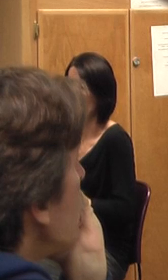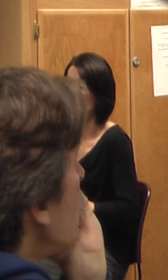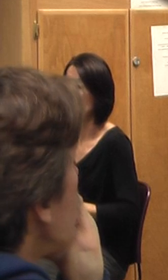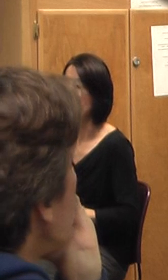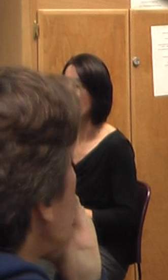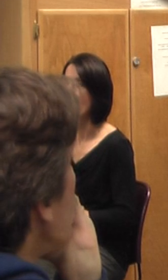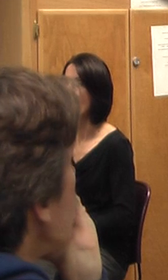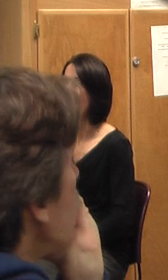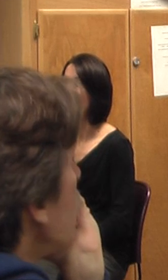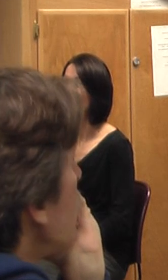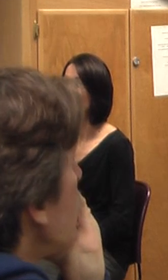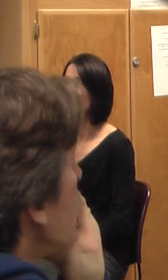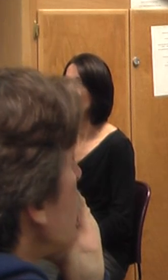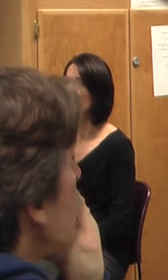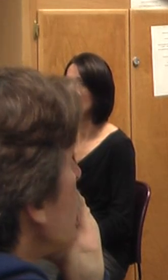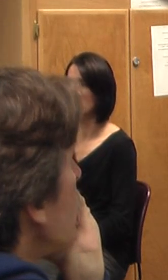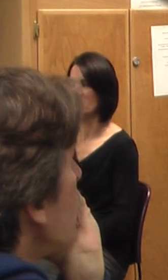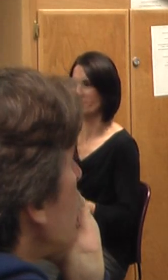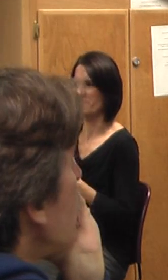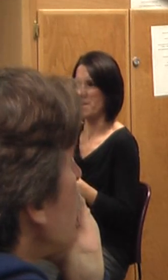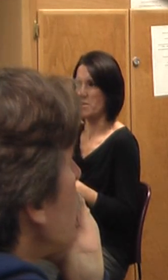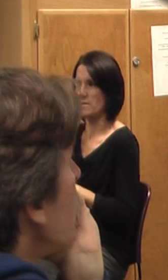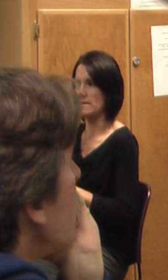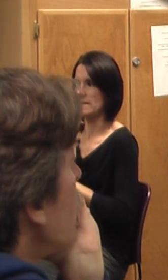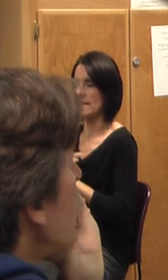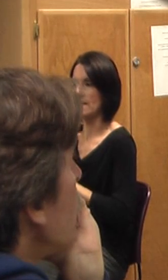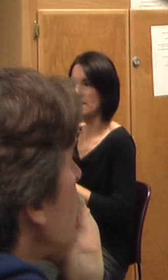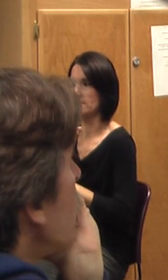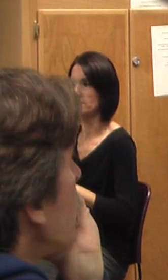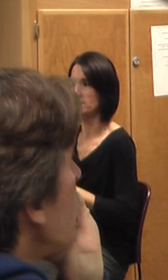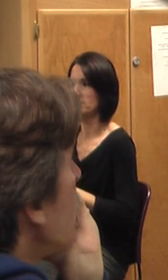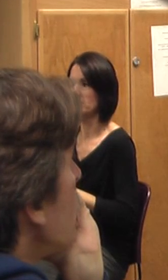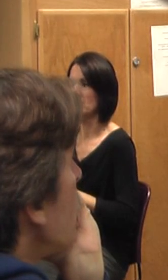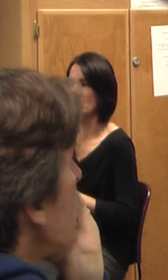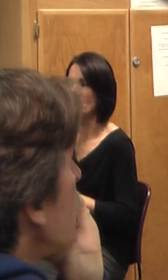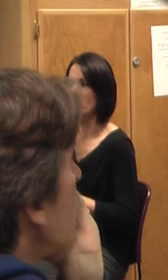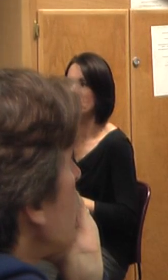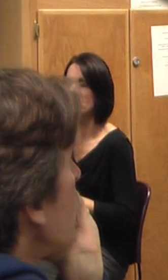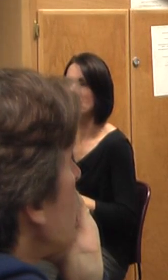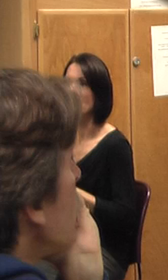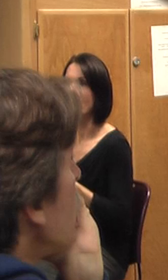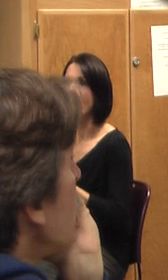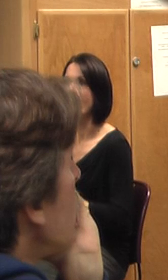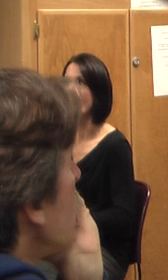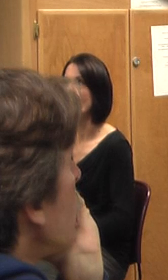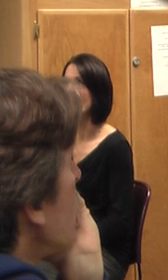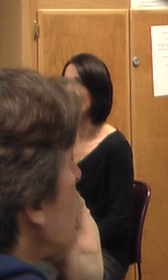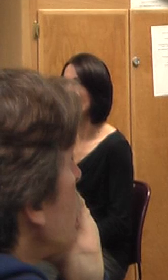But you also have weapons like the modern day Gatling gun, which you'll see on the side of